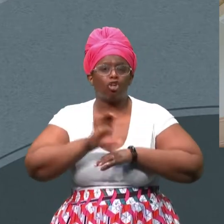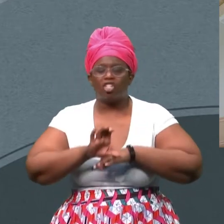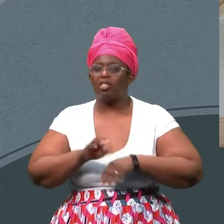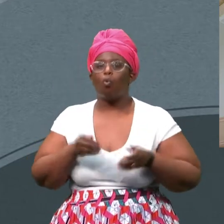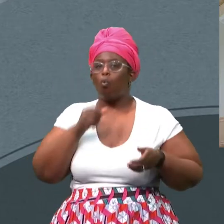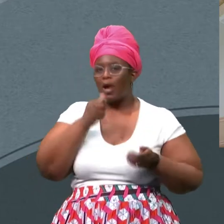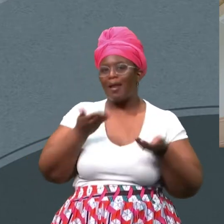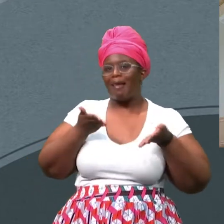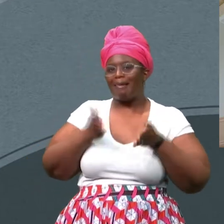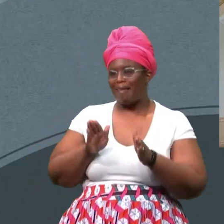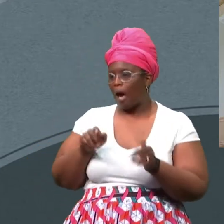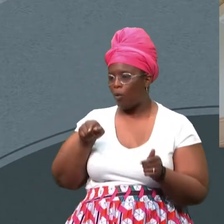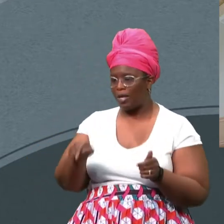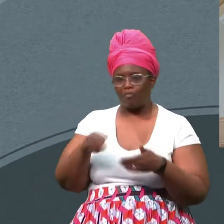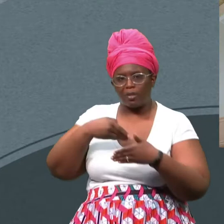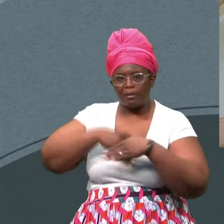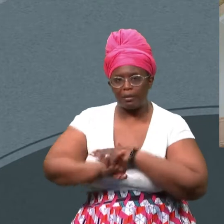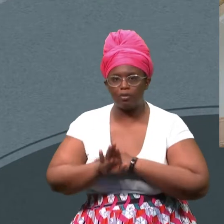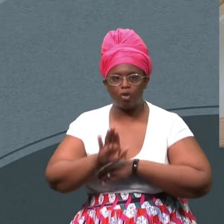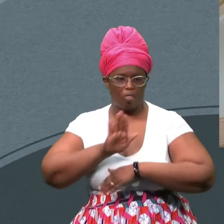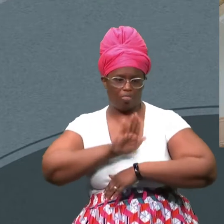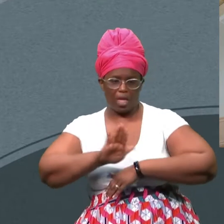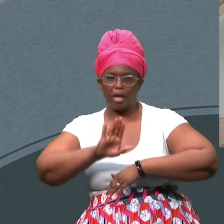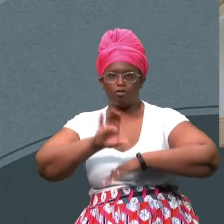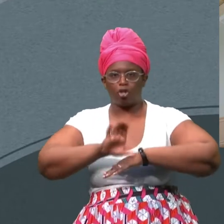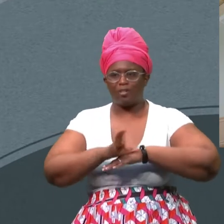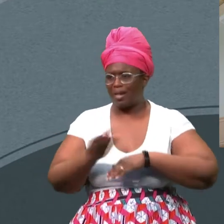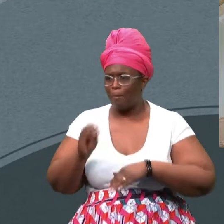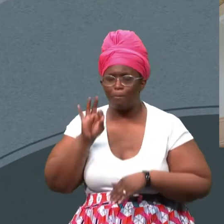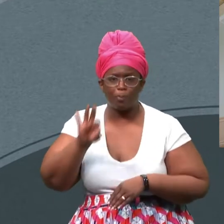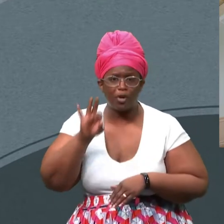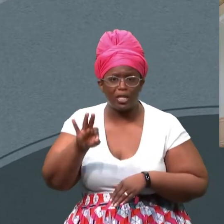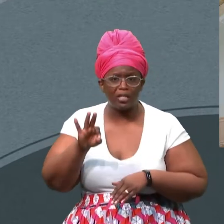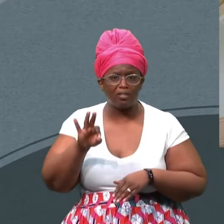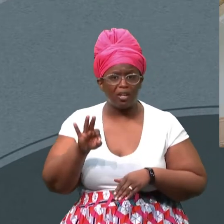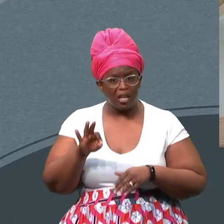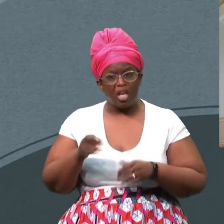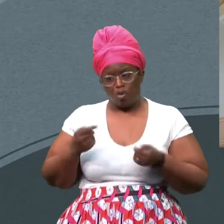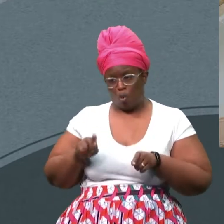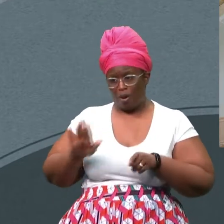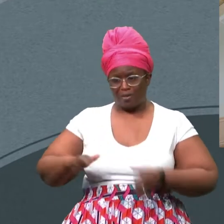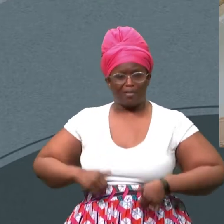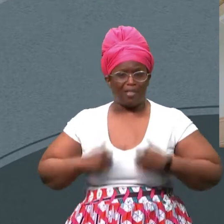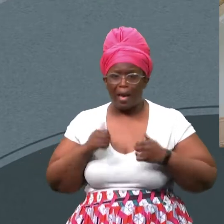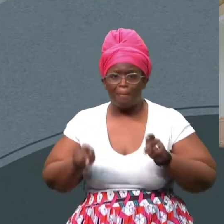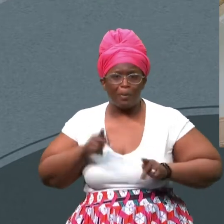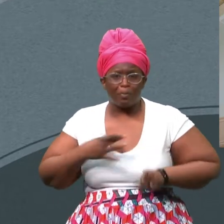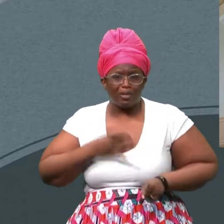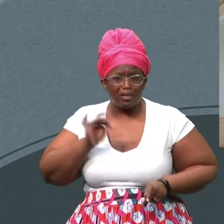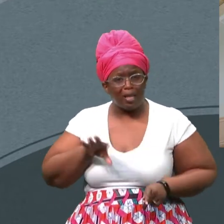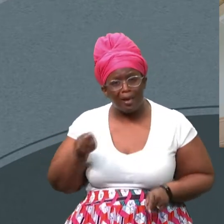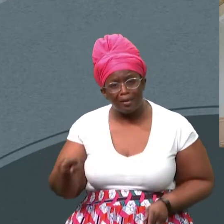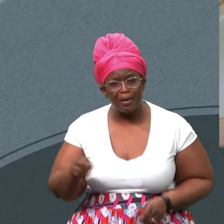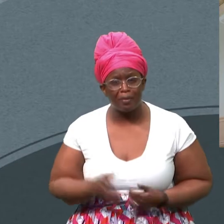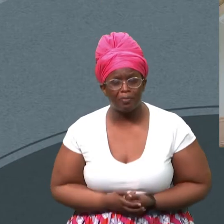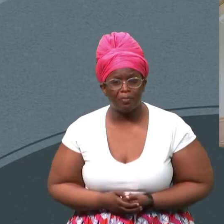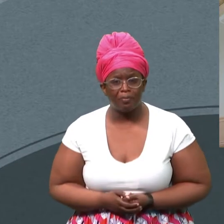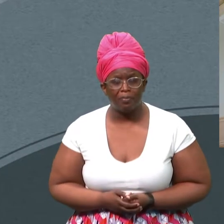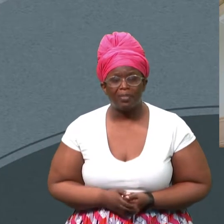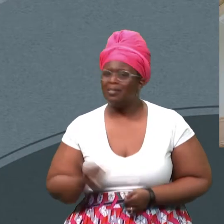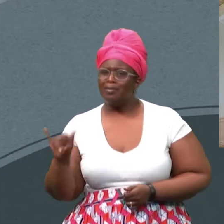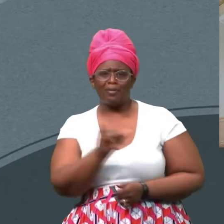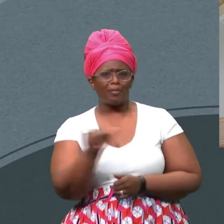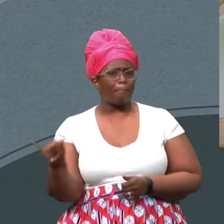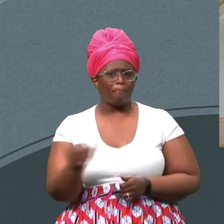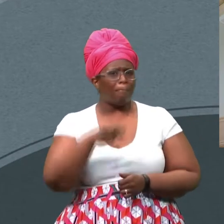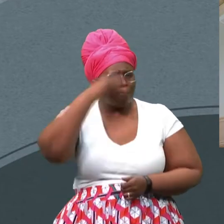church. So it's interesting I hear the Holy Ghost. This is the word, y'all. It's interesting how there's been a